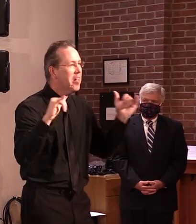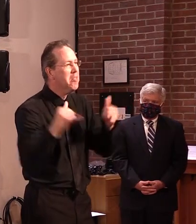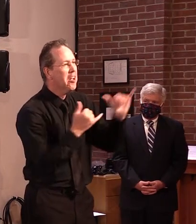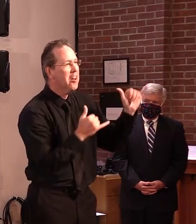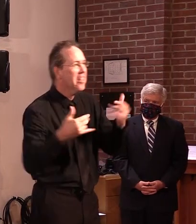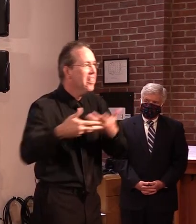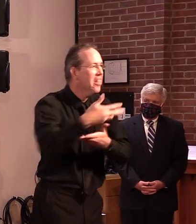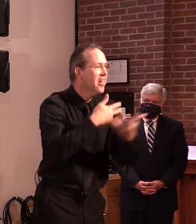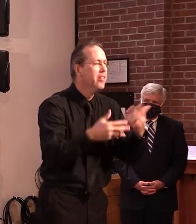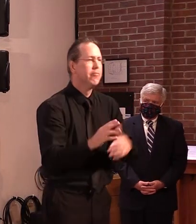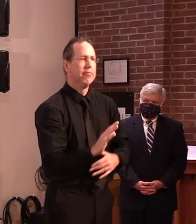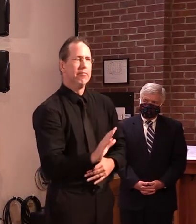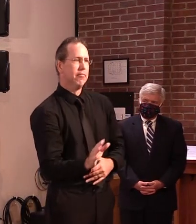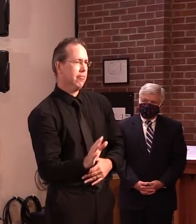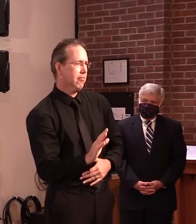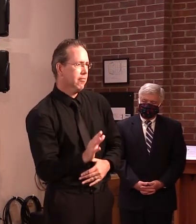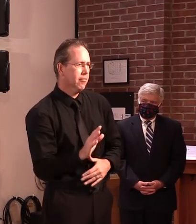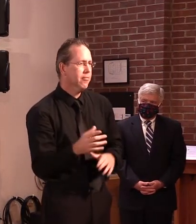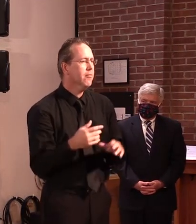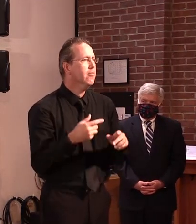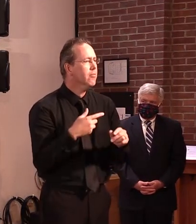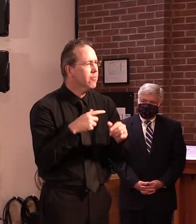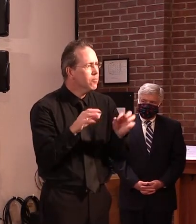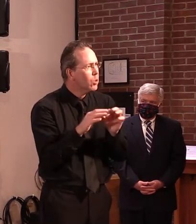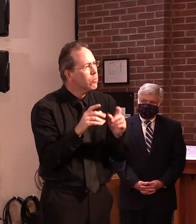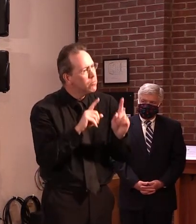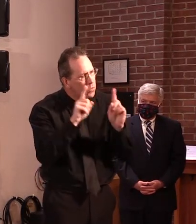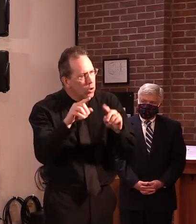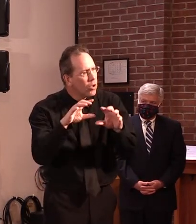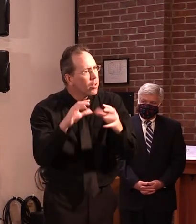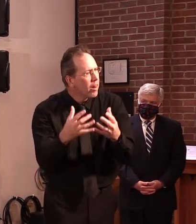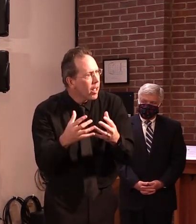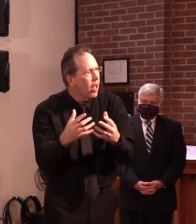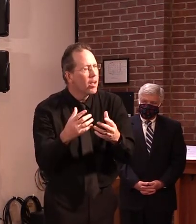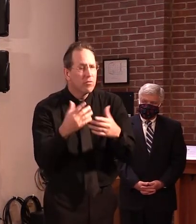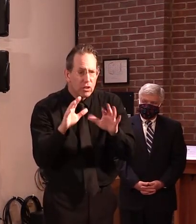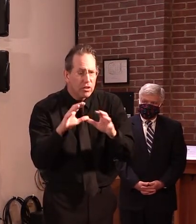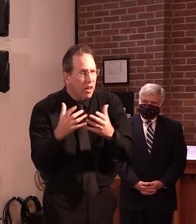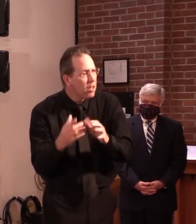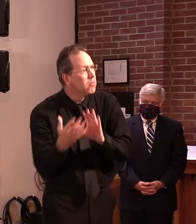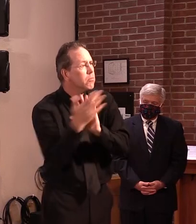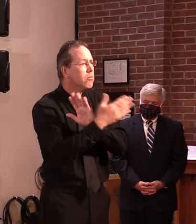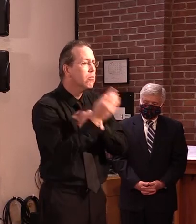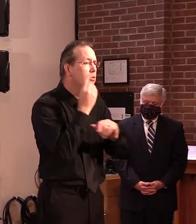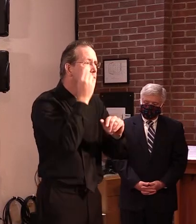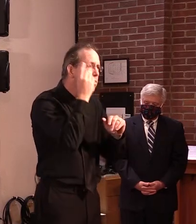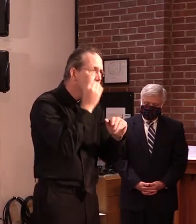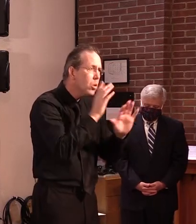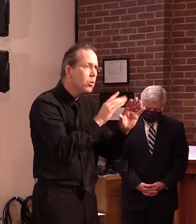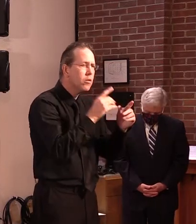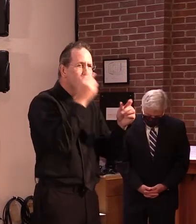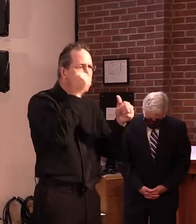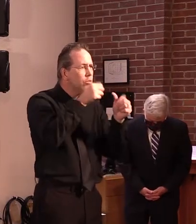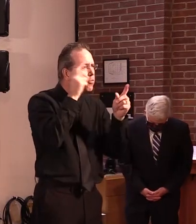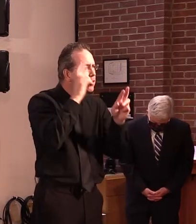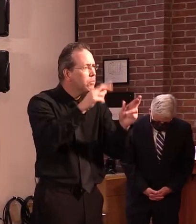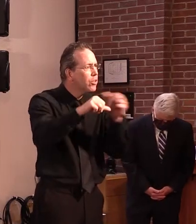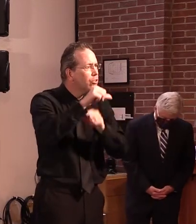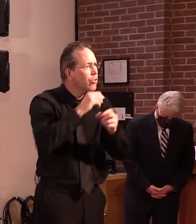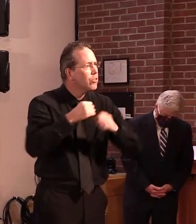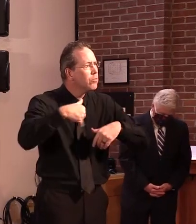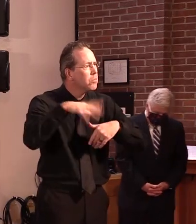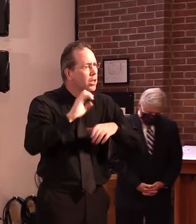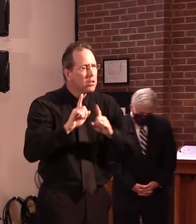involved in dormitories. They need to be very respectful of the fact that all of the distancing